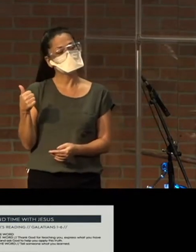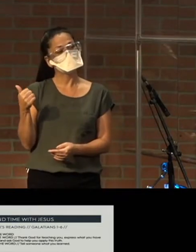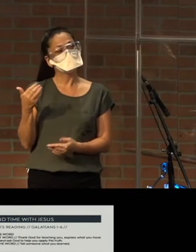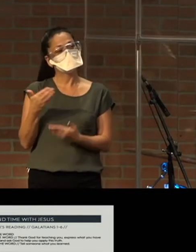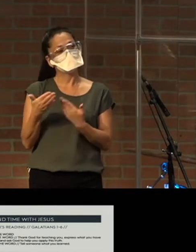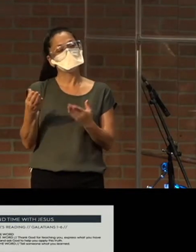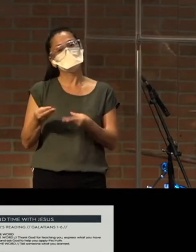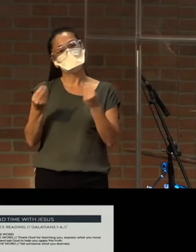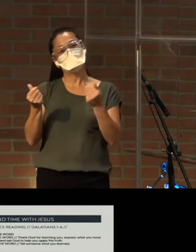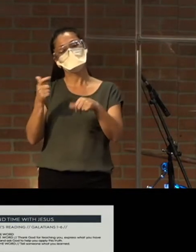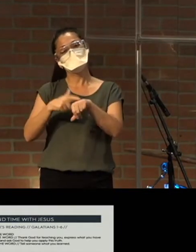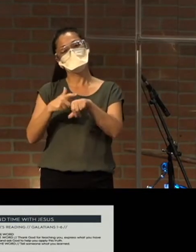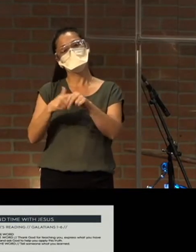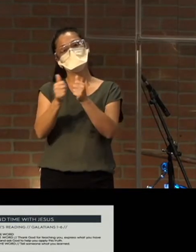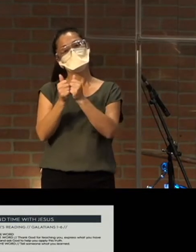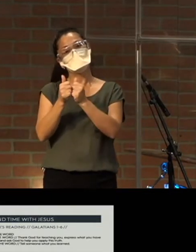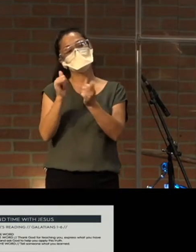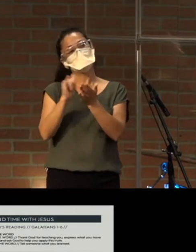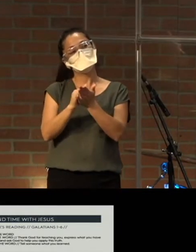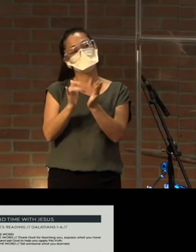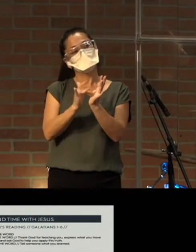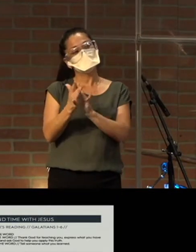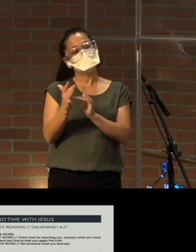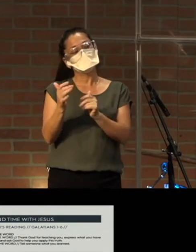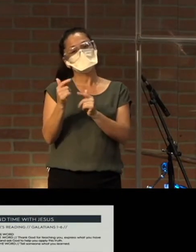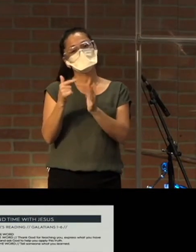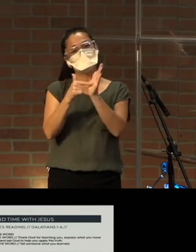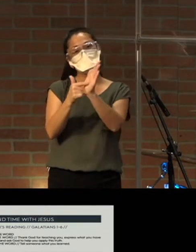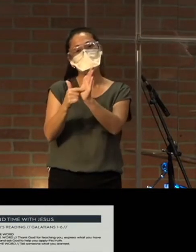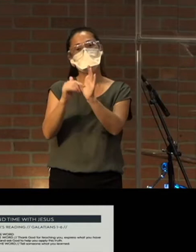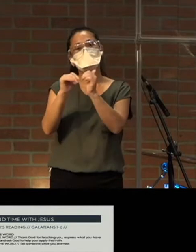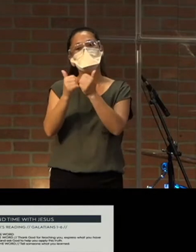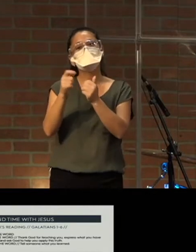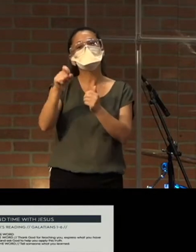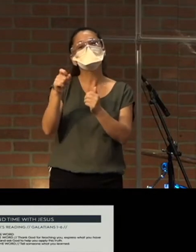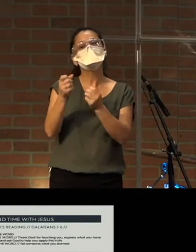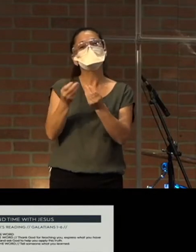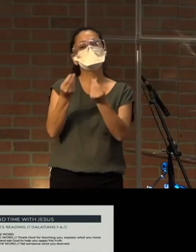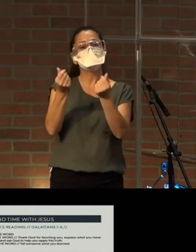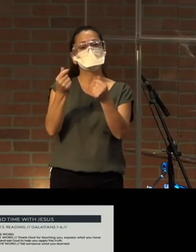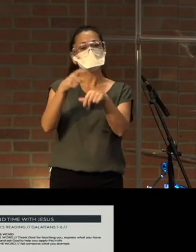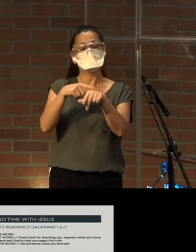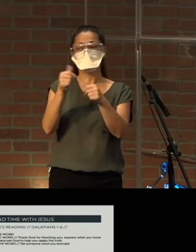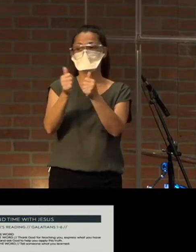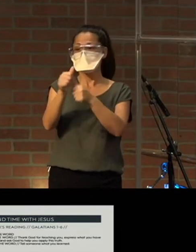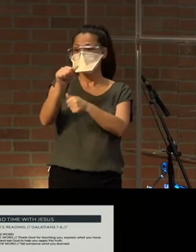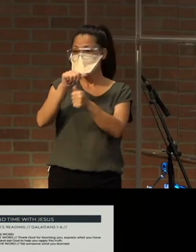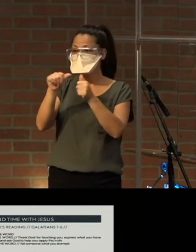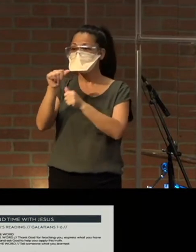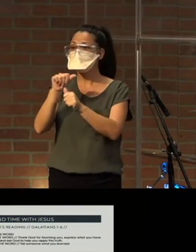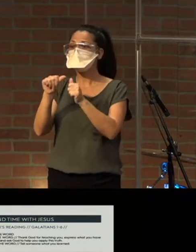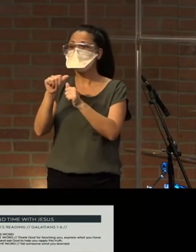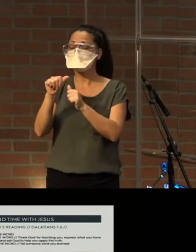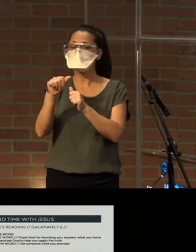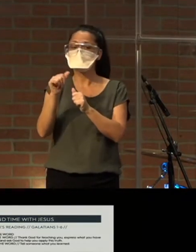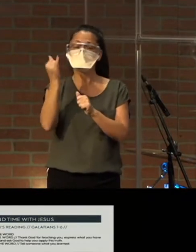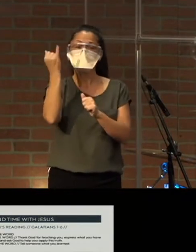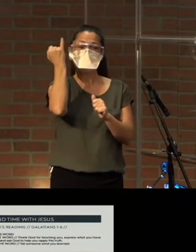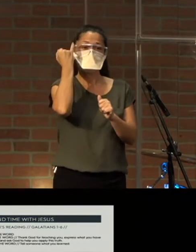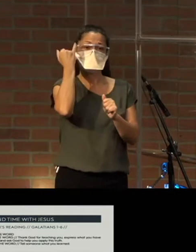together, and that's Jesus was modeling how we're to spend time with one another. After all, if